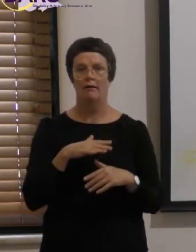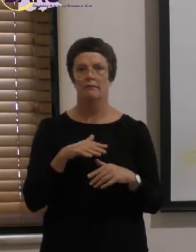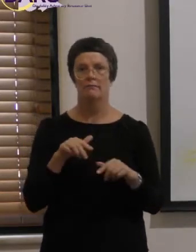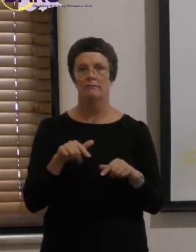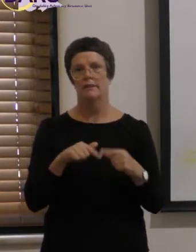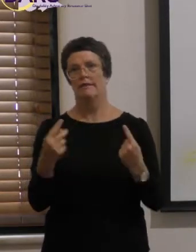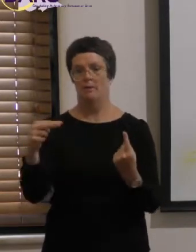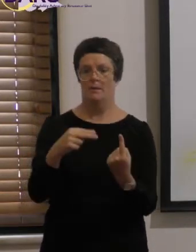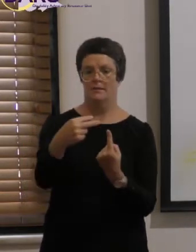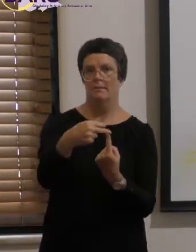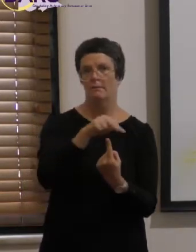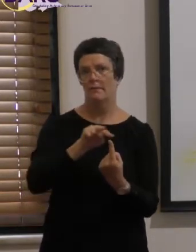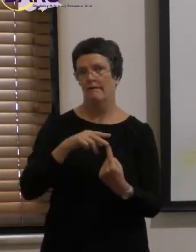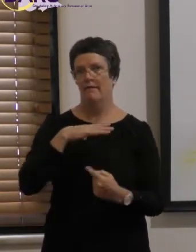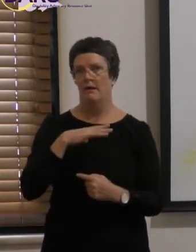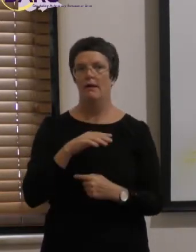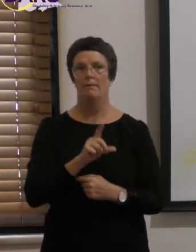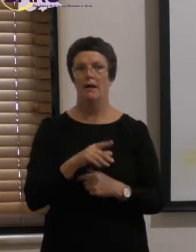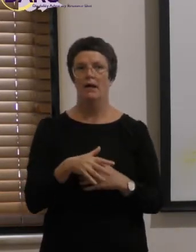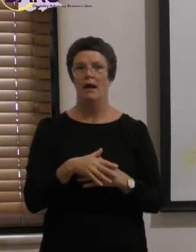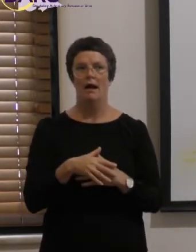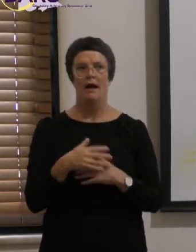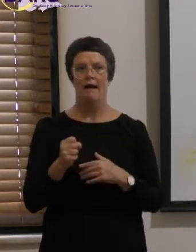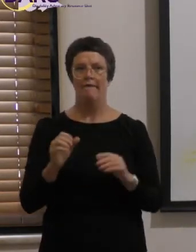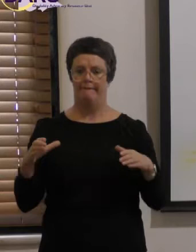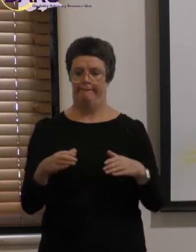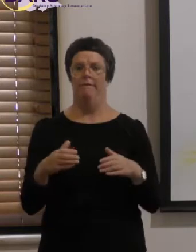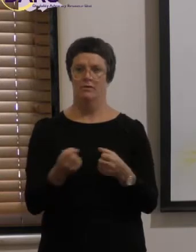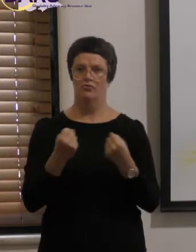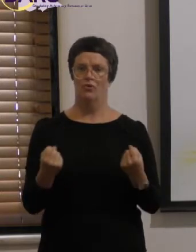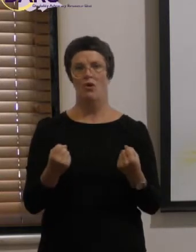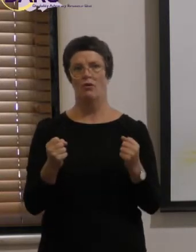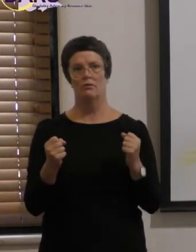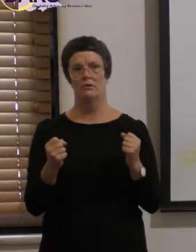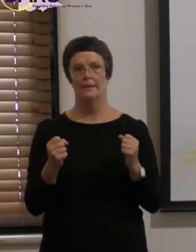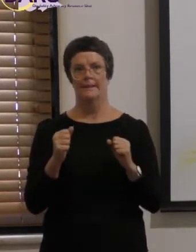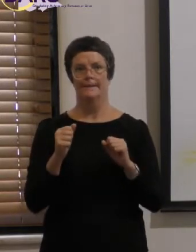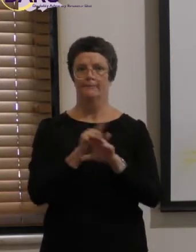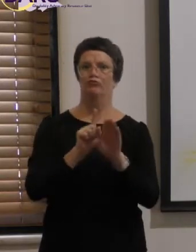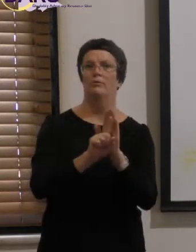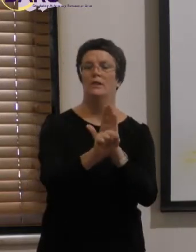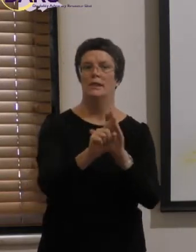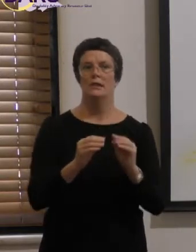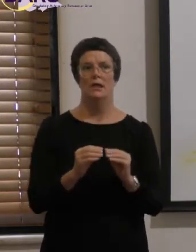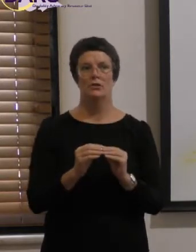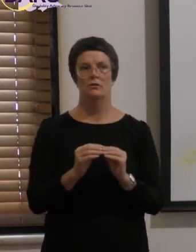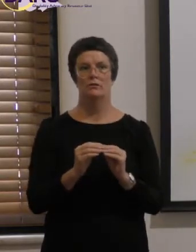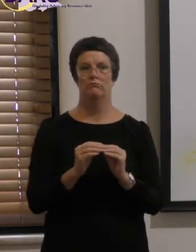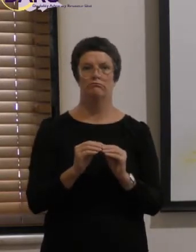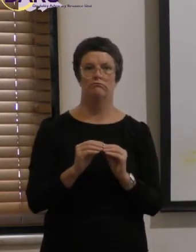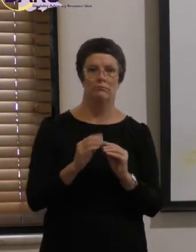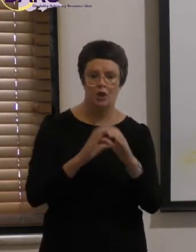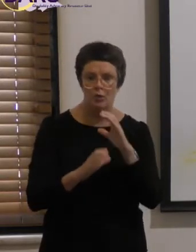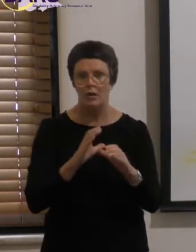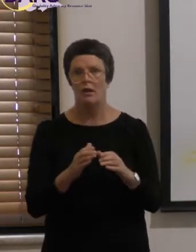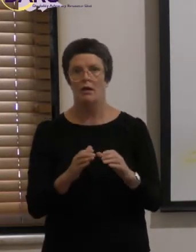but a really much stronger voice and ways of communicating around what's happening and what our rights are and what the